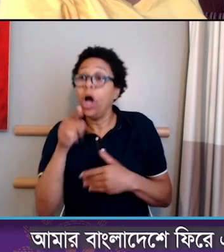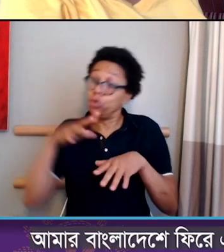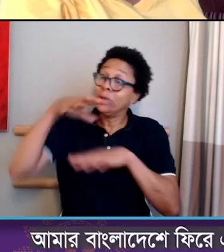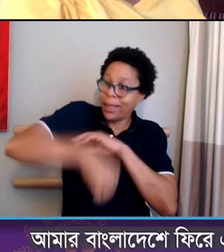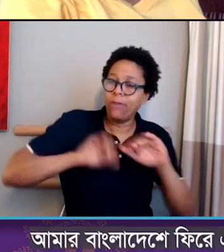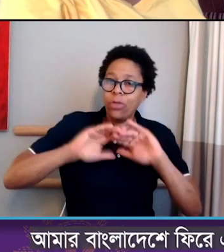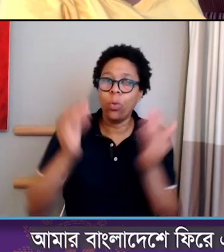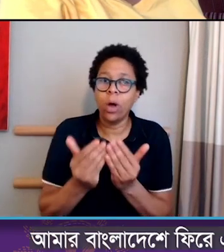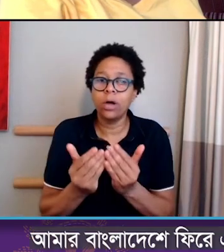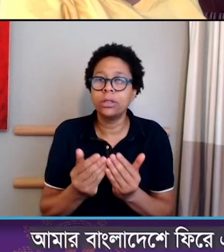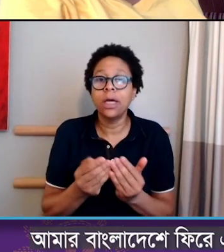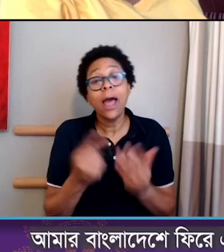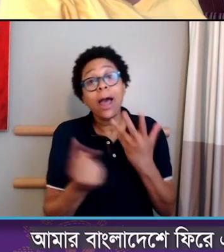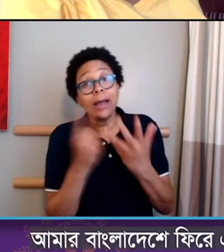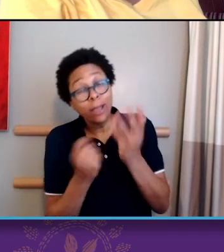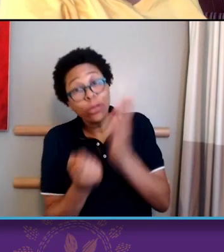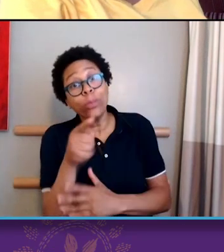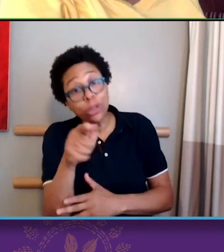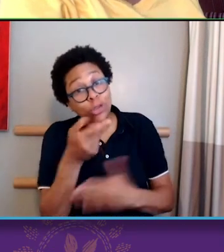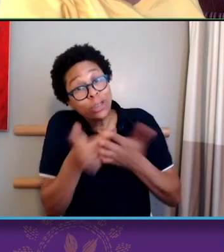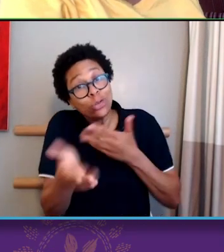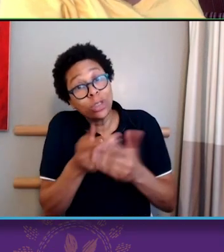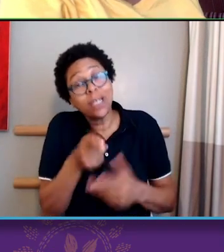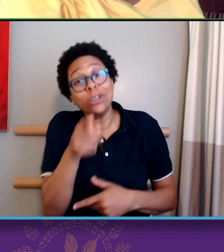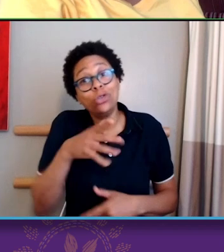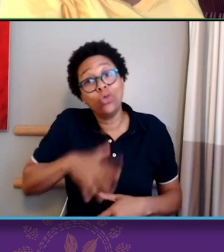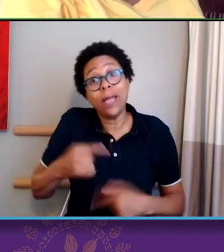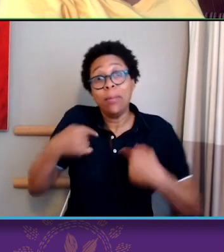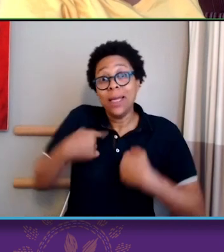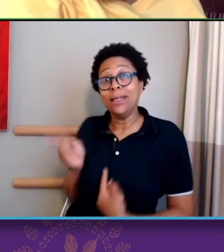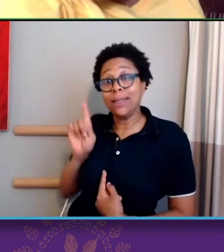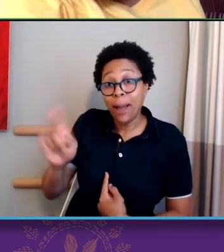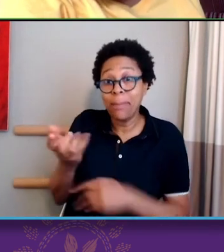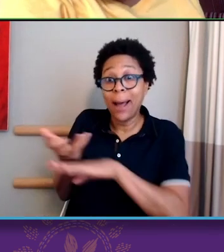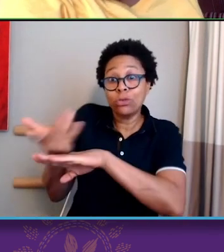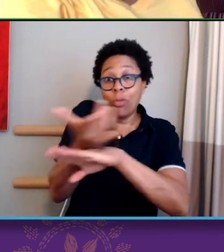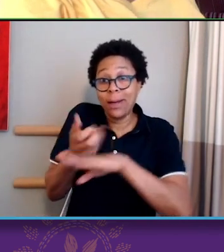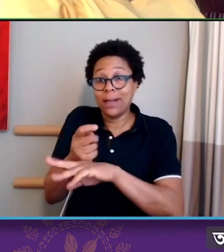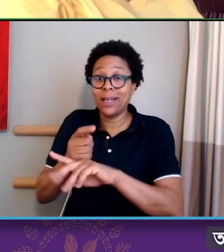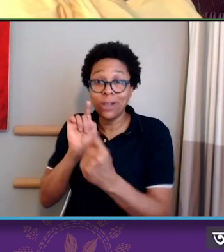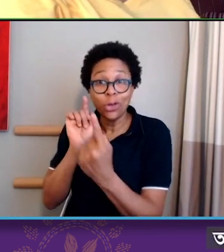me coming back to Bangladesh to see you all. Yes, absolutely. What to do.